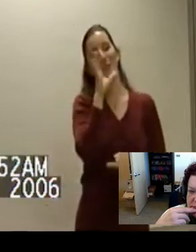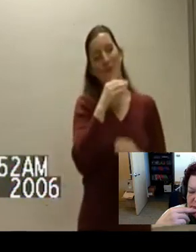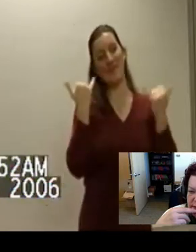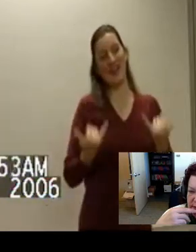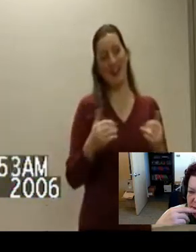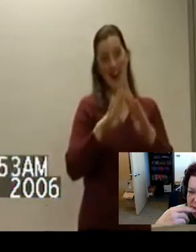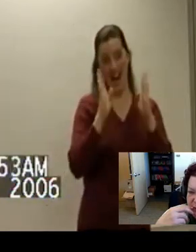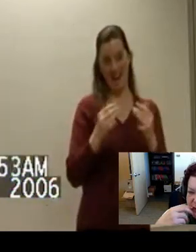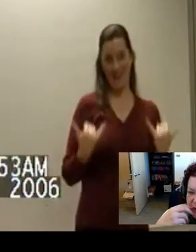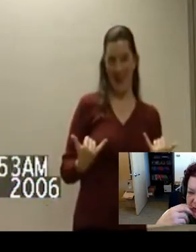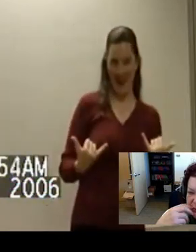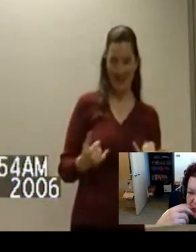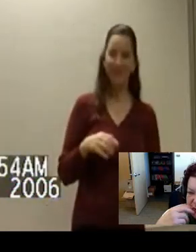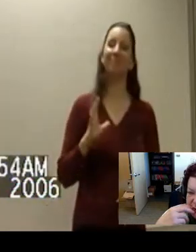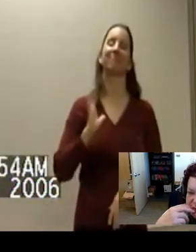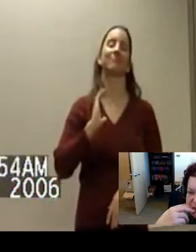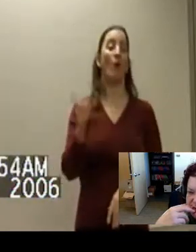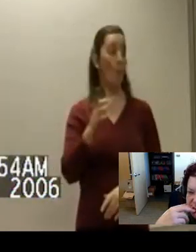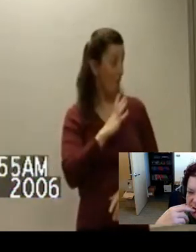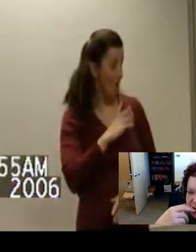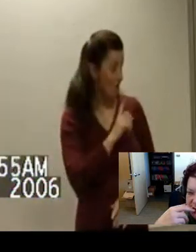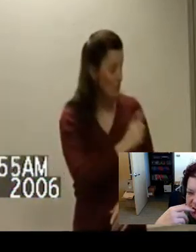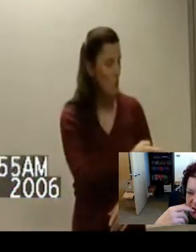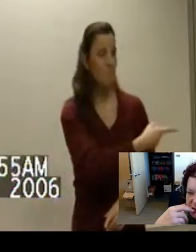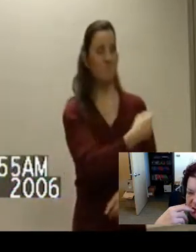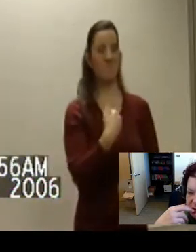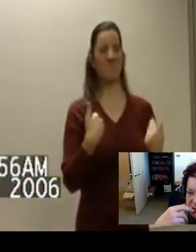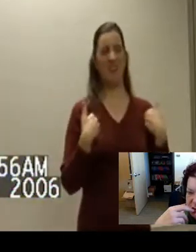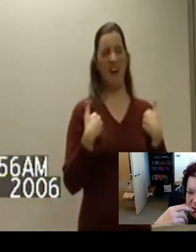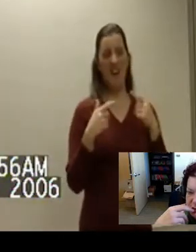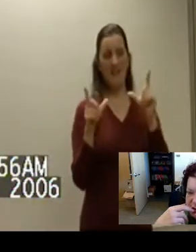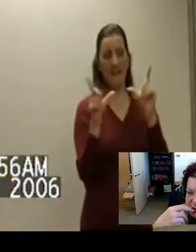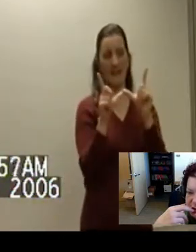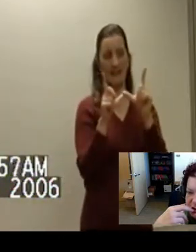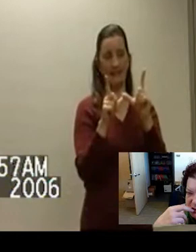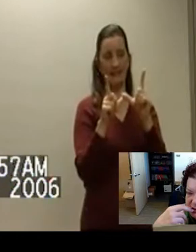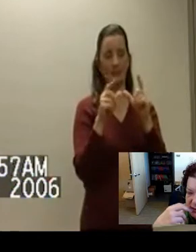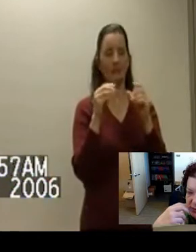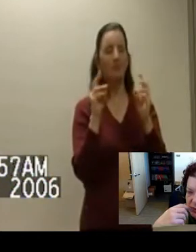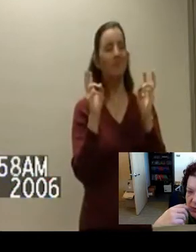So finally we found the house that we were interested in. We contacted the real estate agent and let them know.